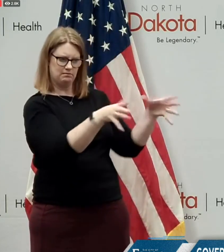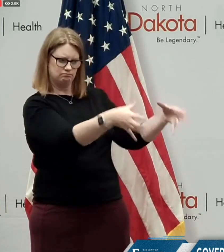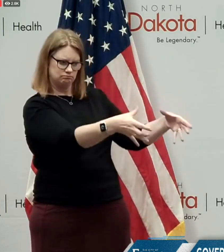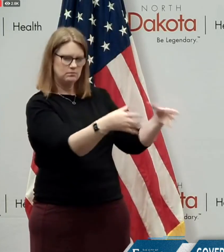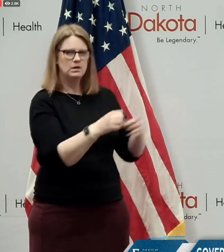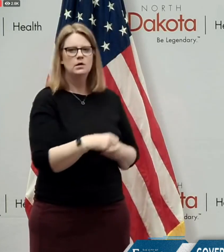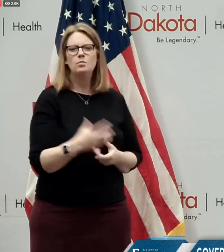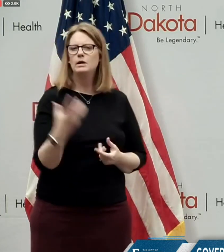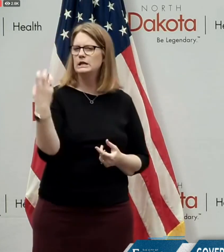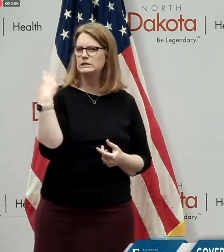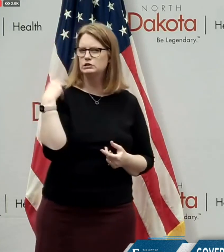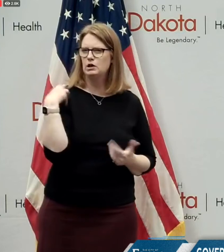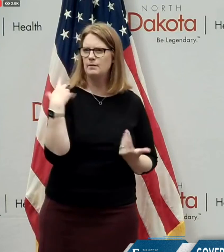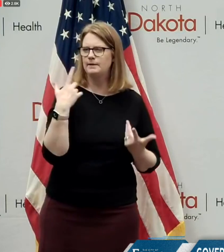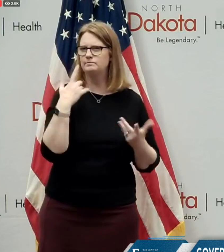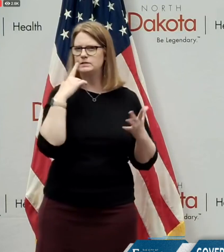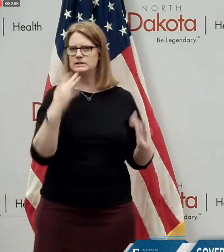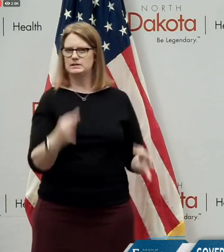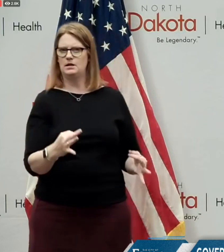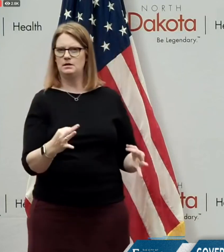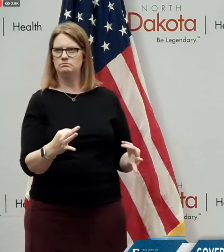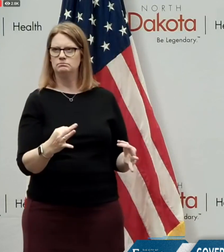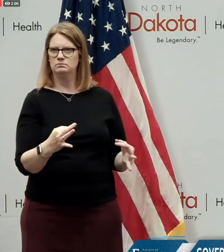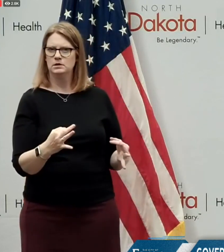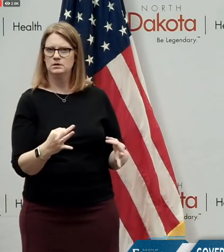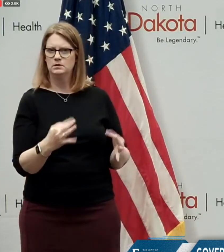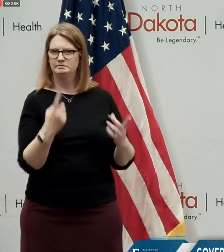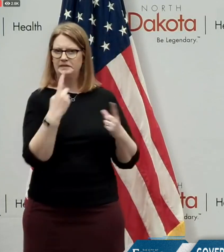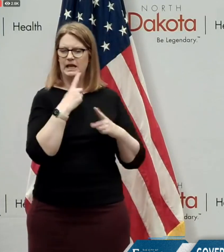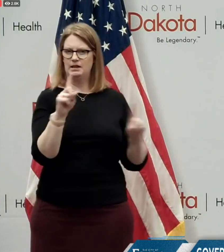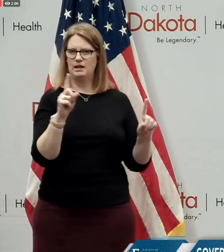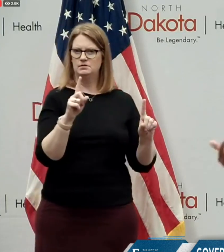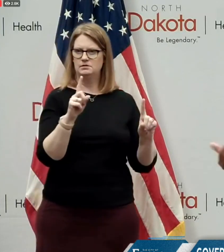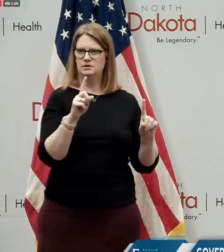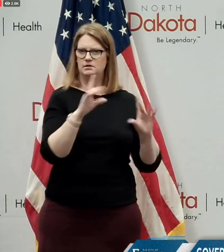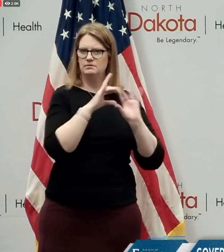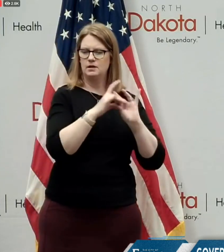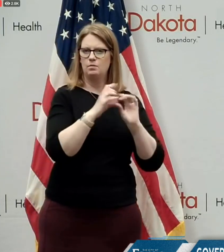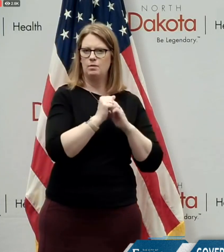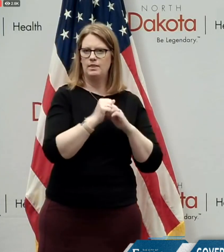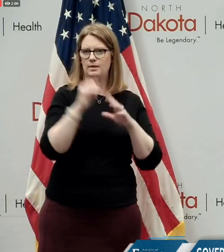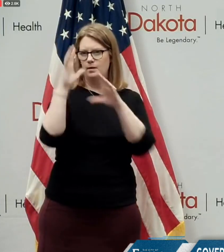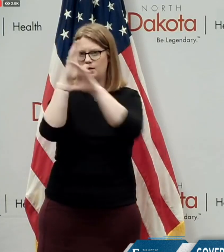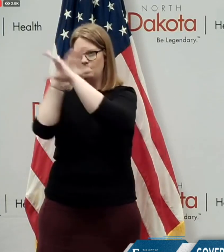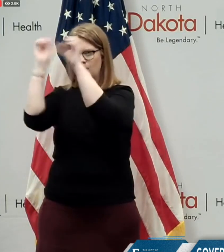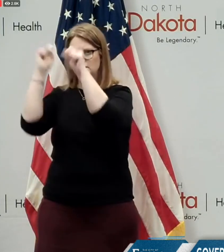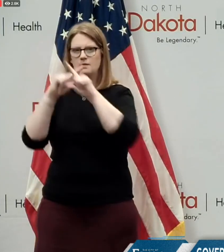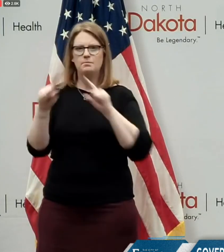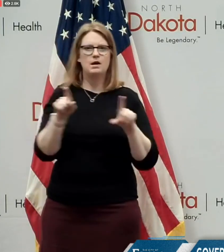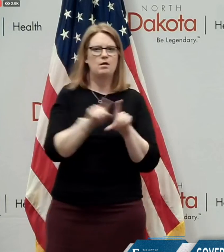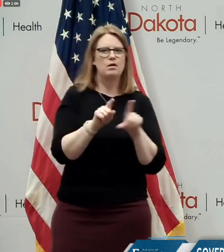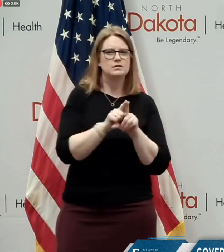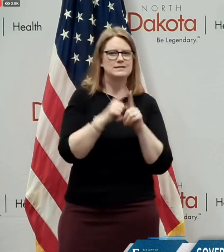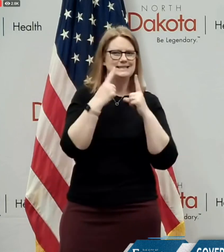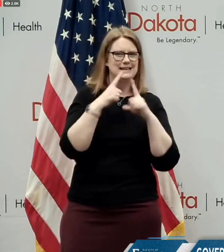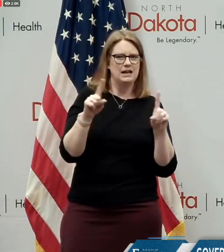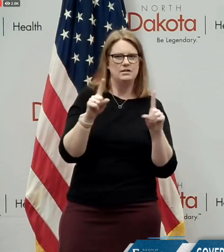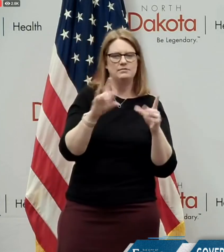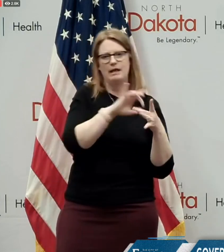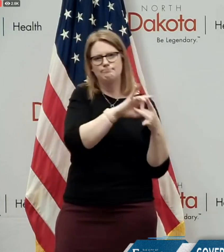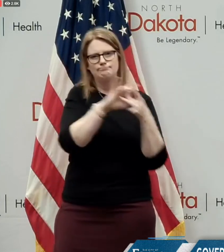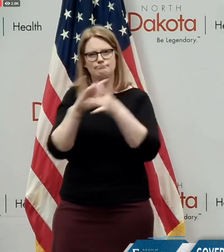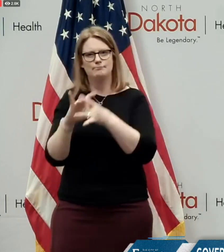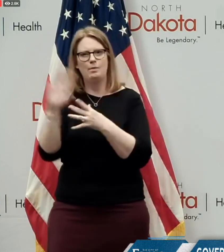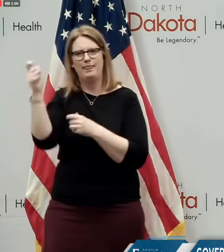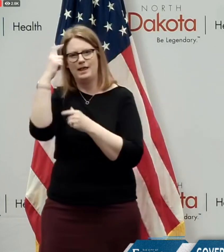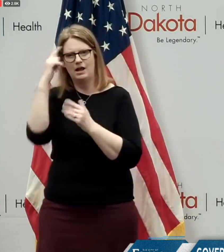chairman decides to declare under the president versus declare in unison with the state, with the governor. And in this case, the